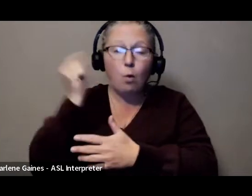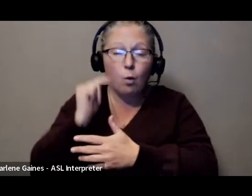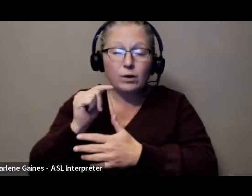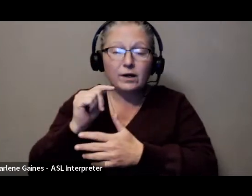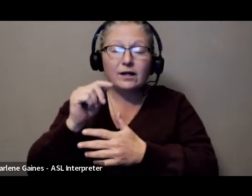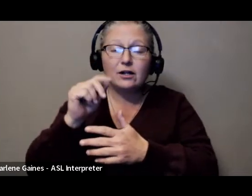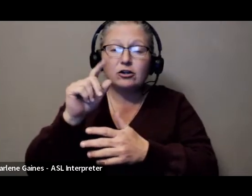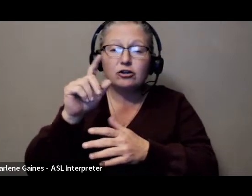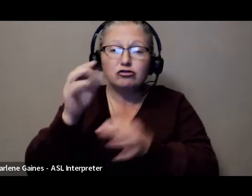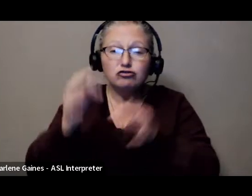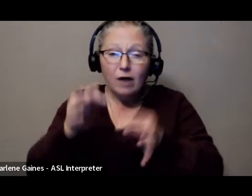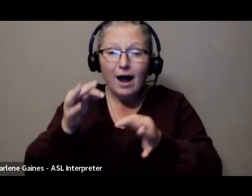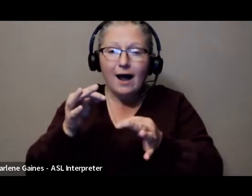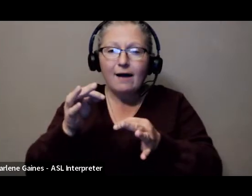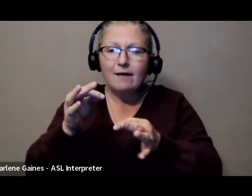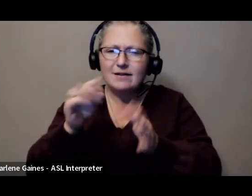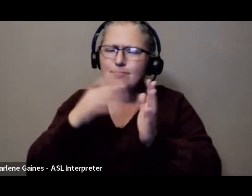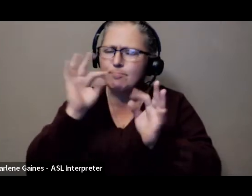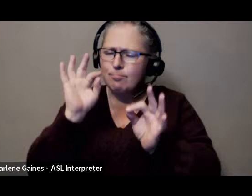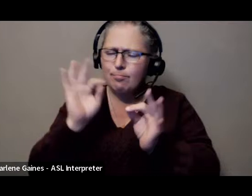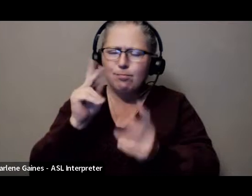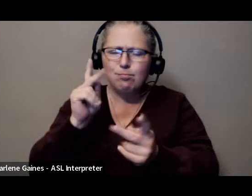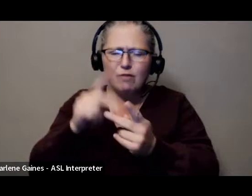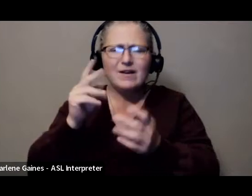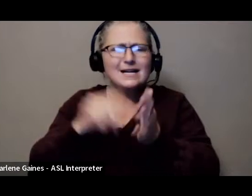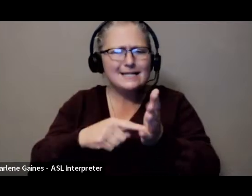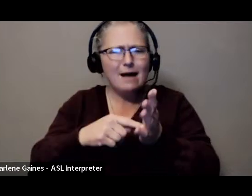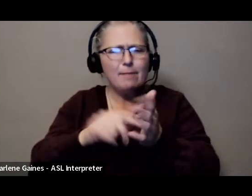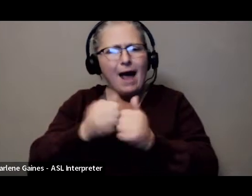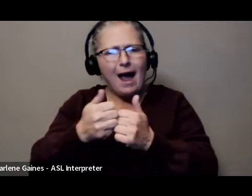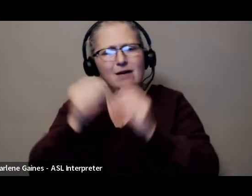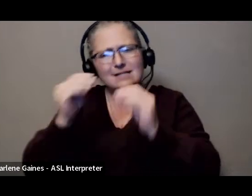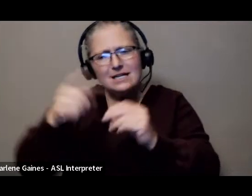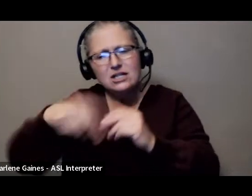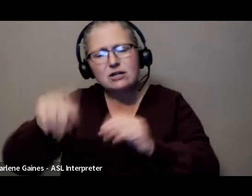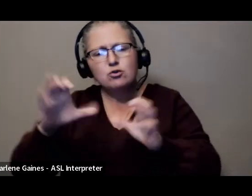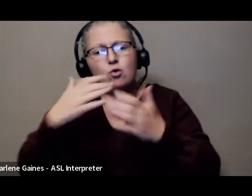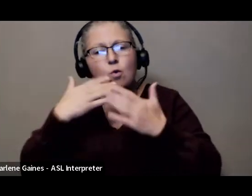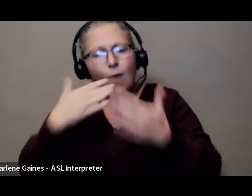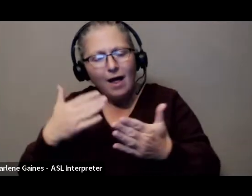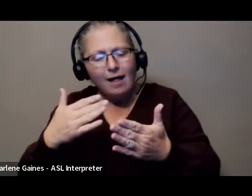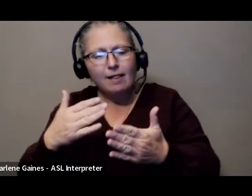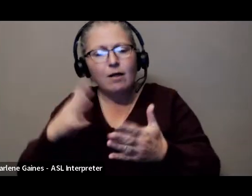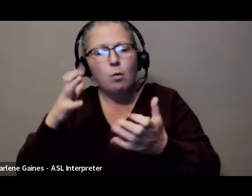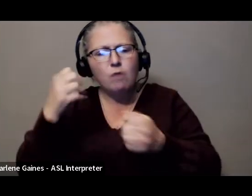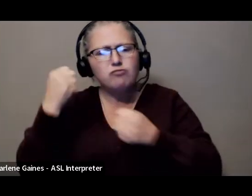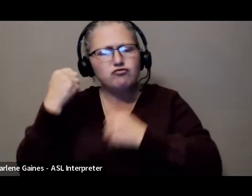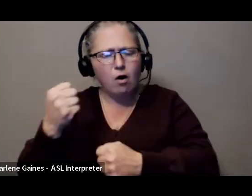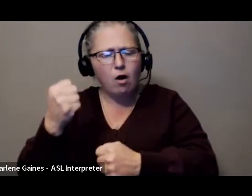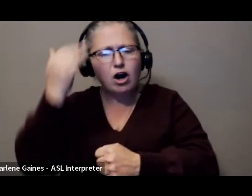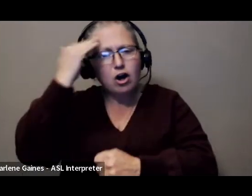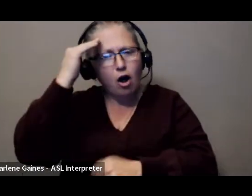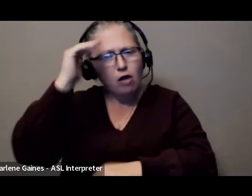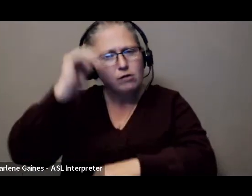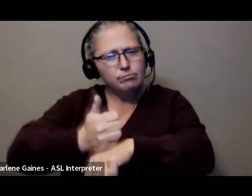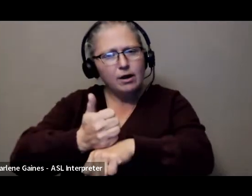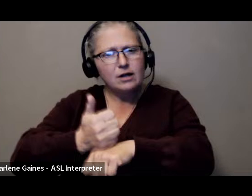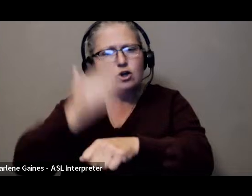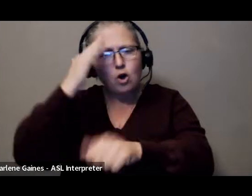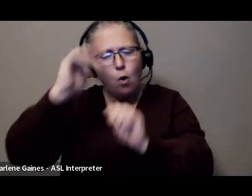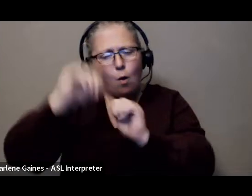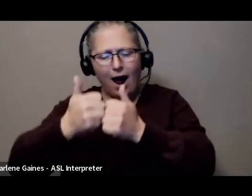of how we do that, and we do it well. We want them to have a robust historical knowledge base to be able to interpret current